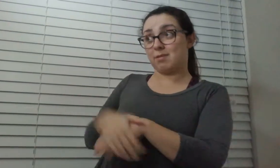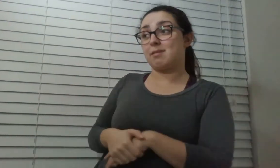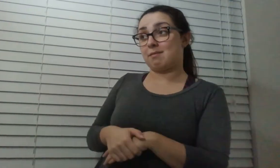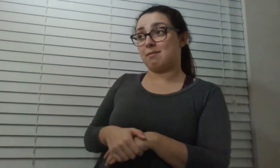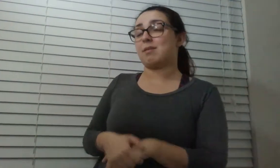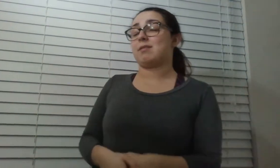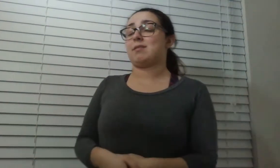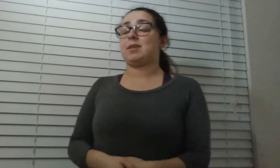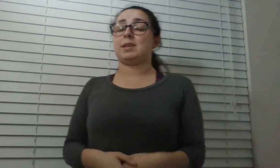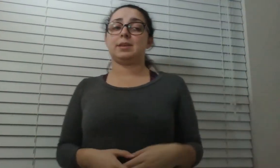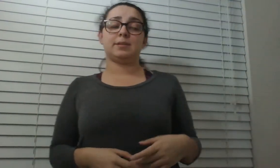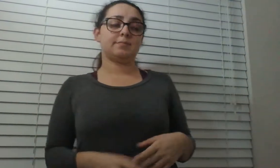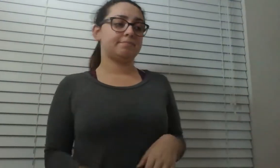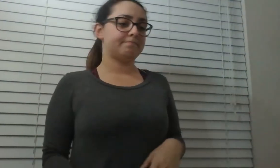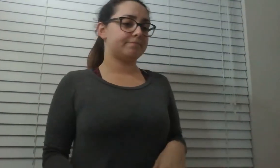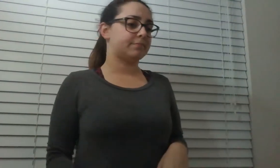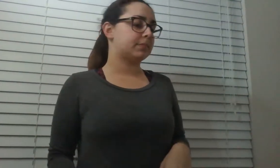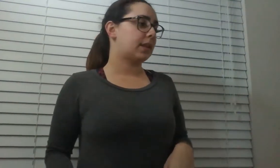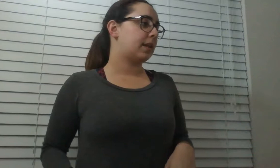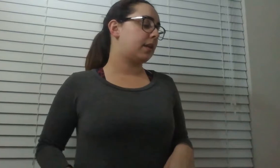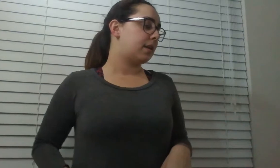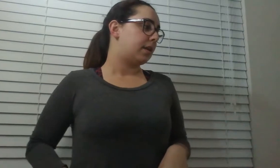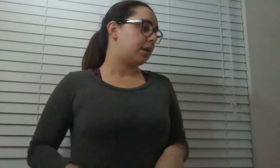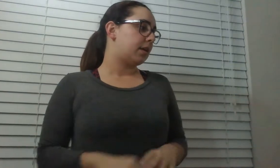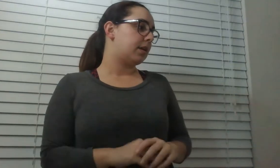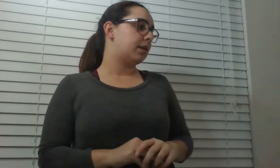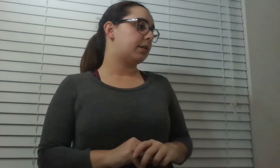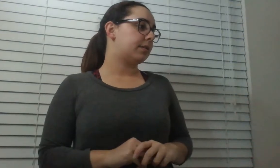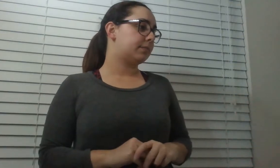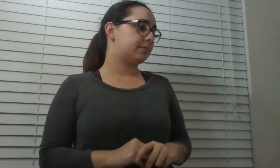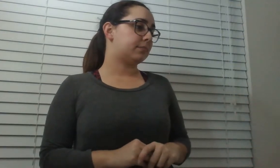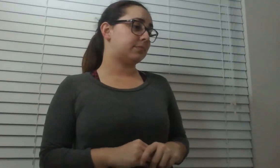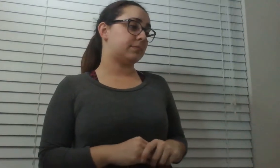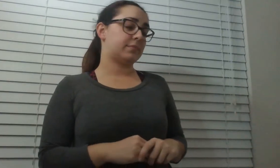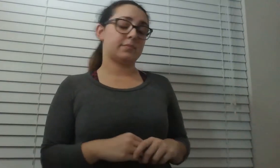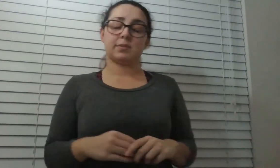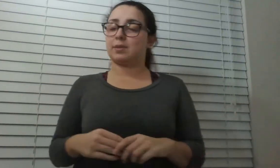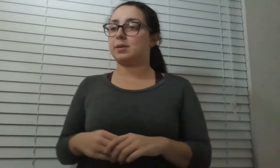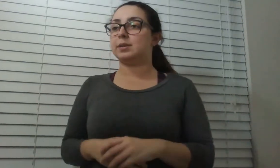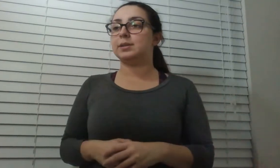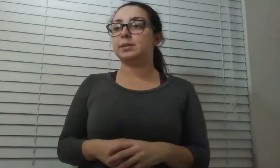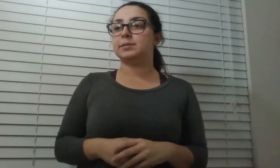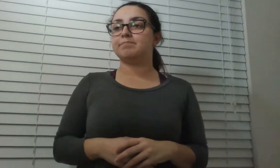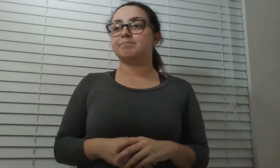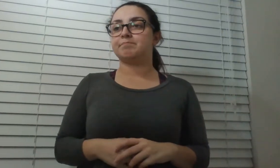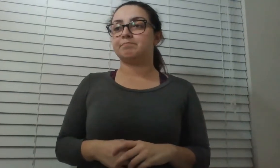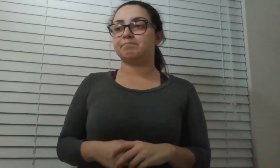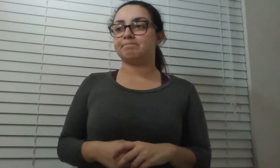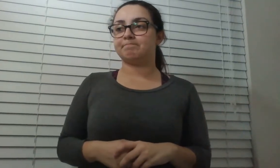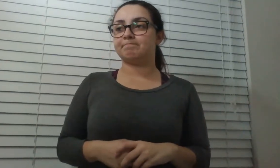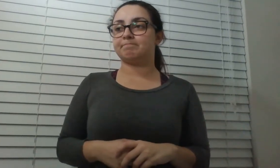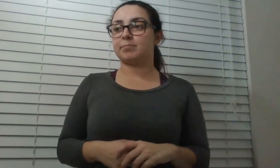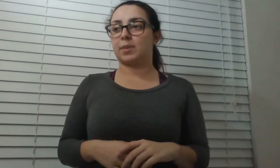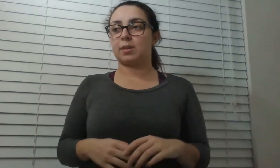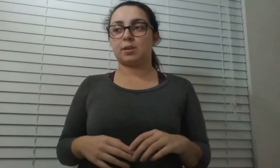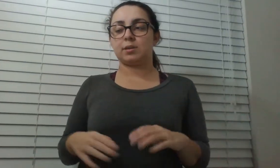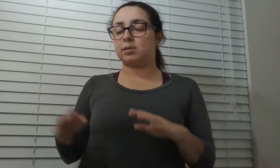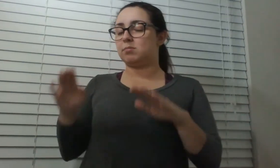Pretty neat, right? Oh, man. Okay, Neil, we can see you coming down the ladder now. That's okay. It's one